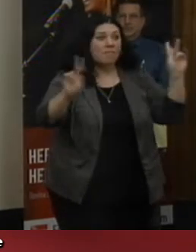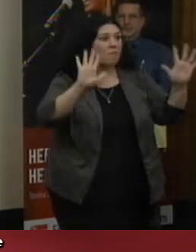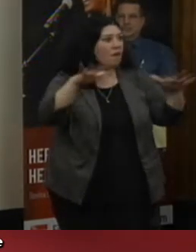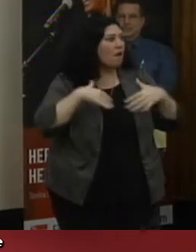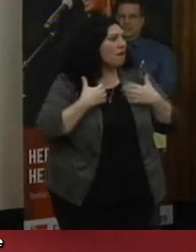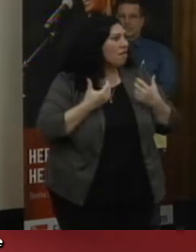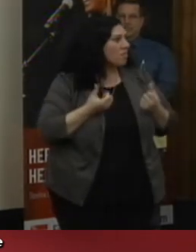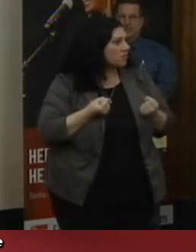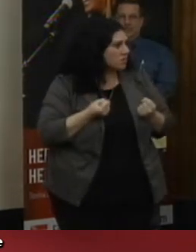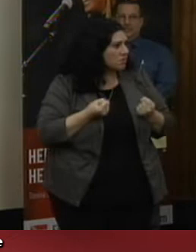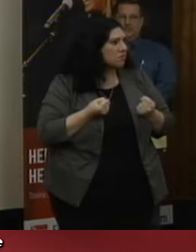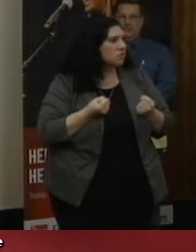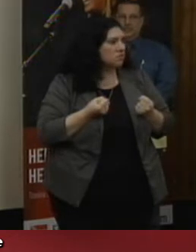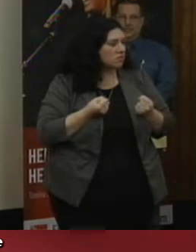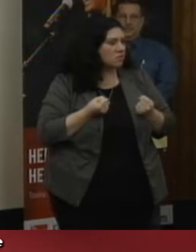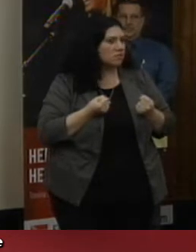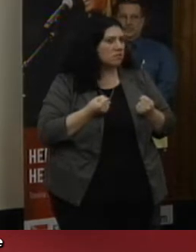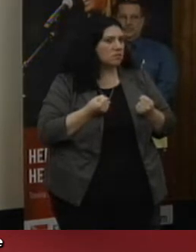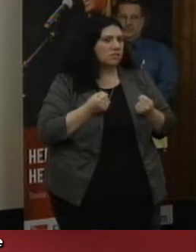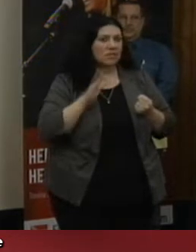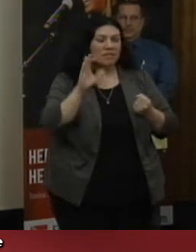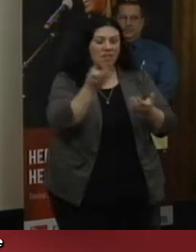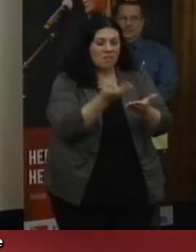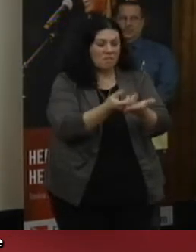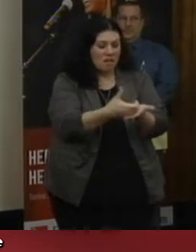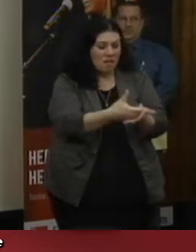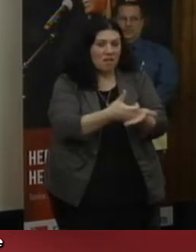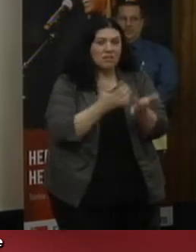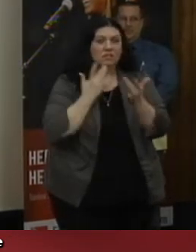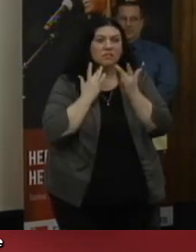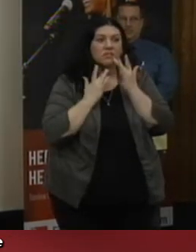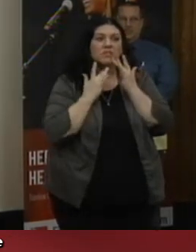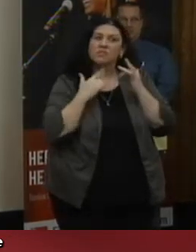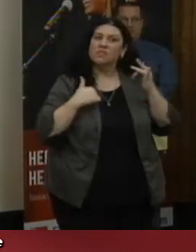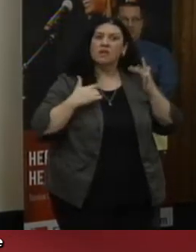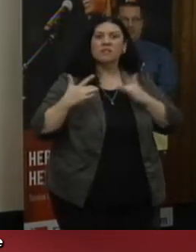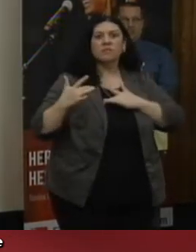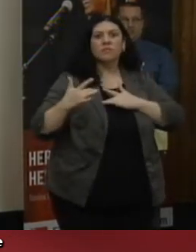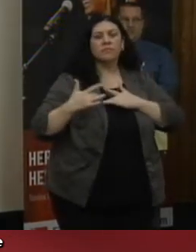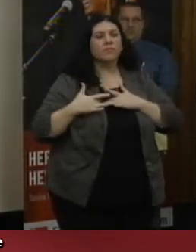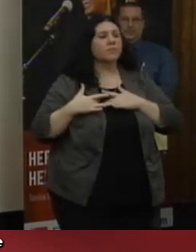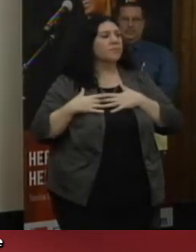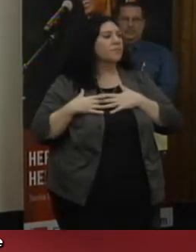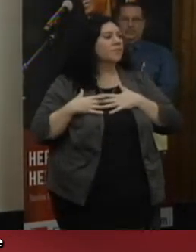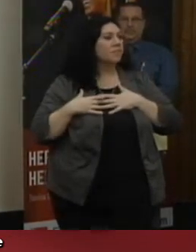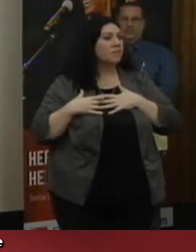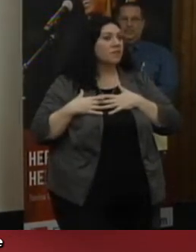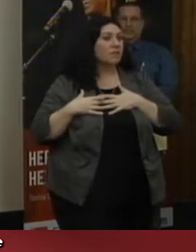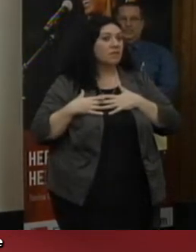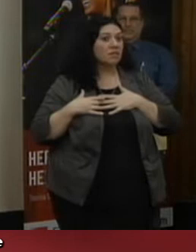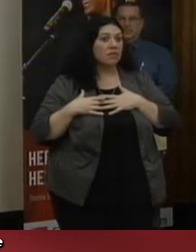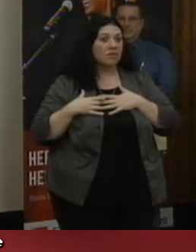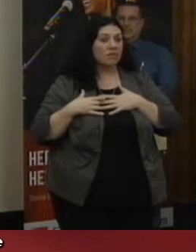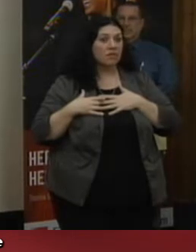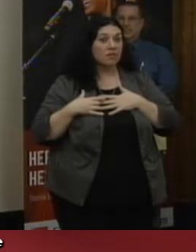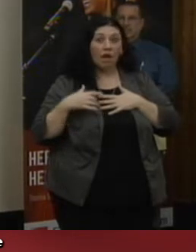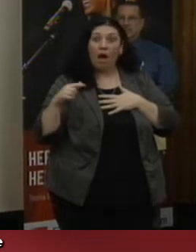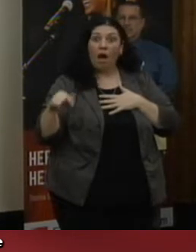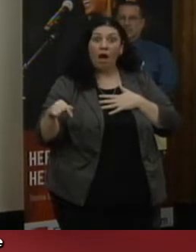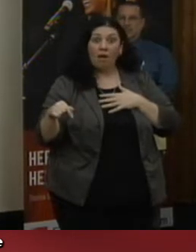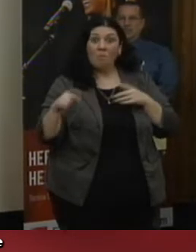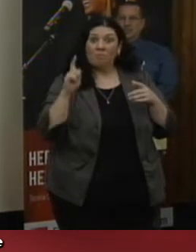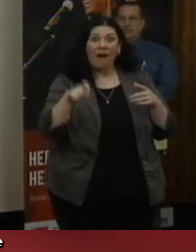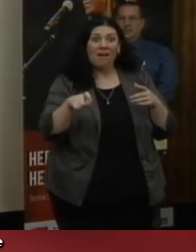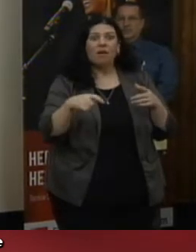and I am worried about people's finances. I wish we did not have to do